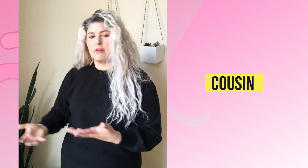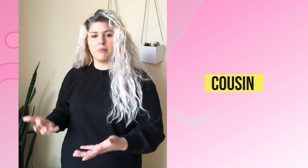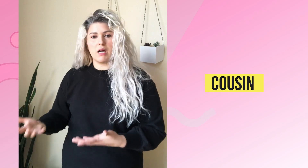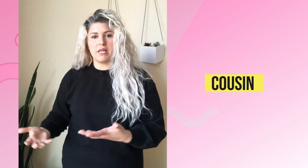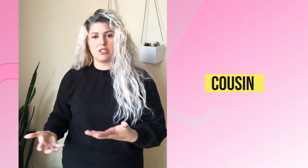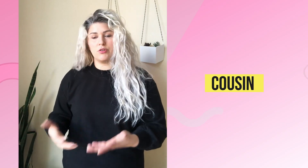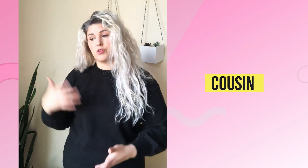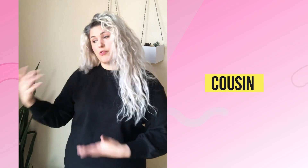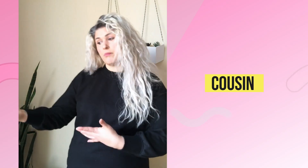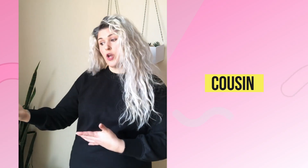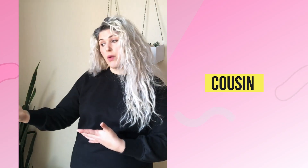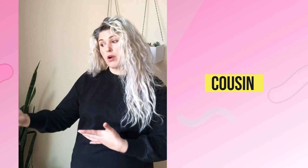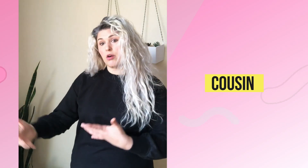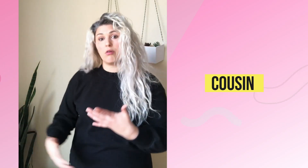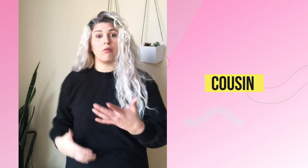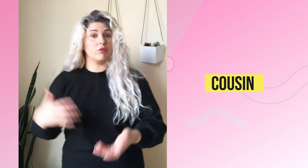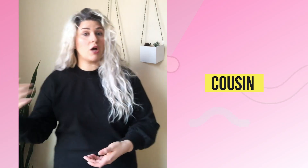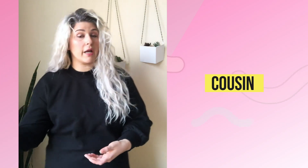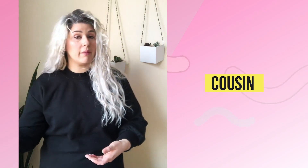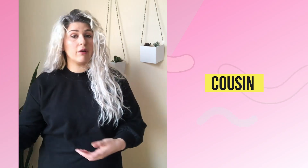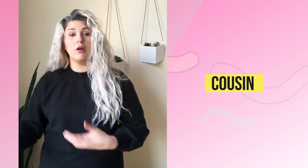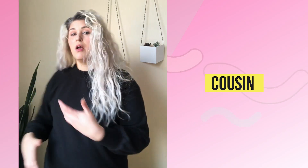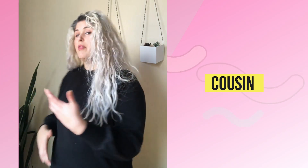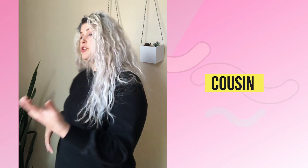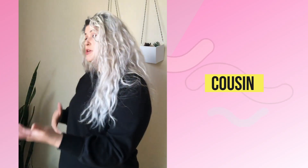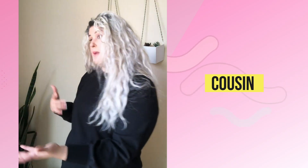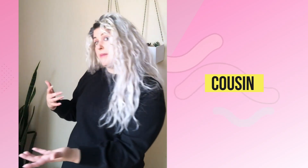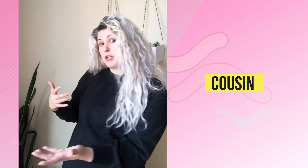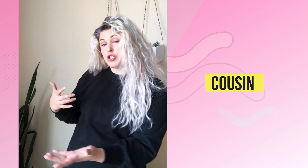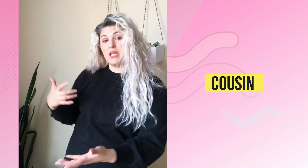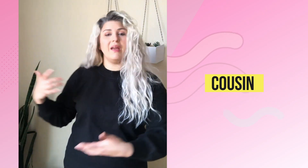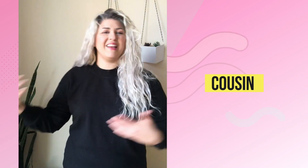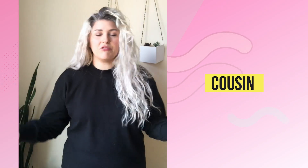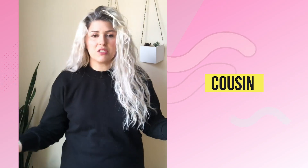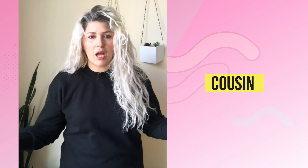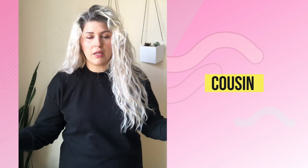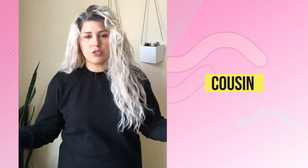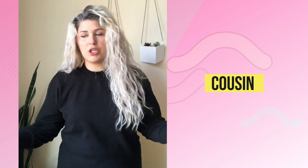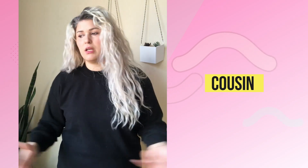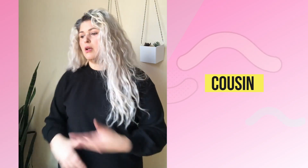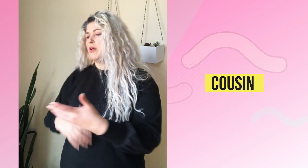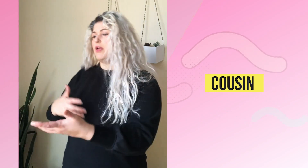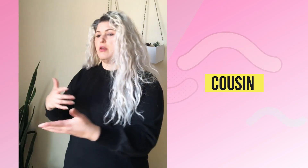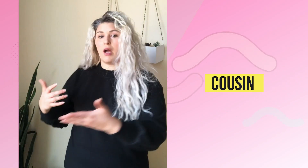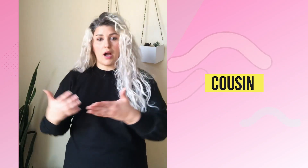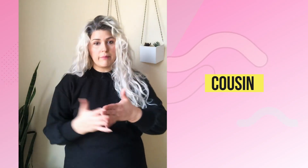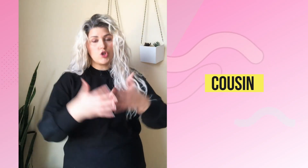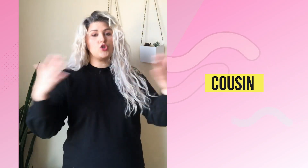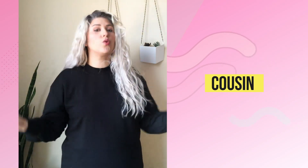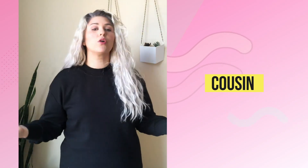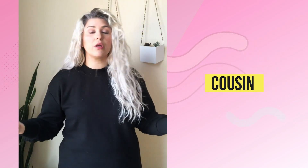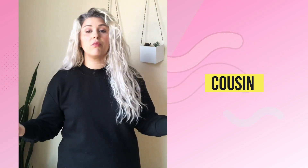most likely from context clues or from knowing her or you're talking about her that she may be a she, and if she's not a she, then